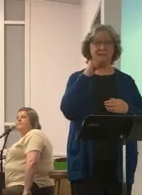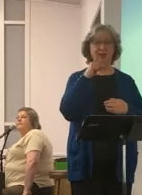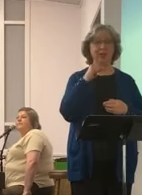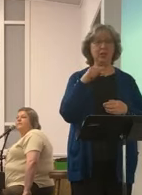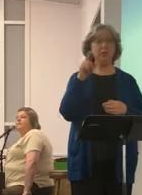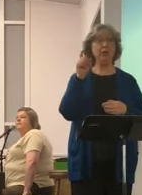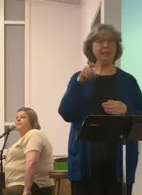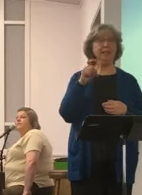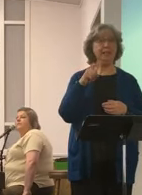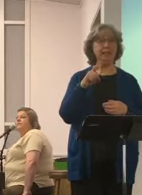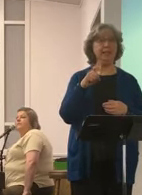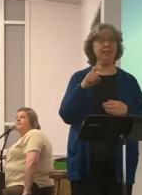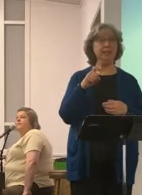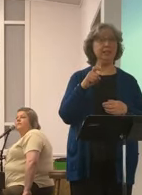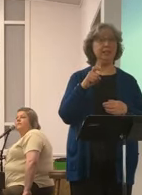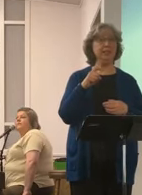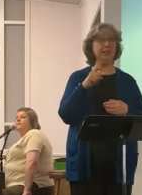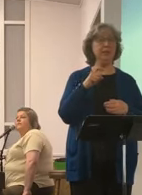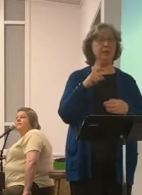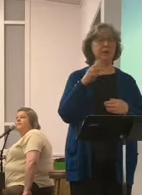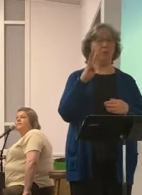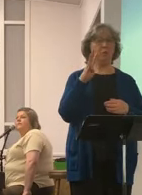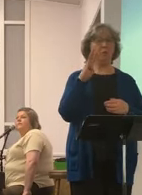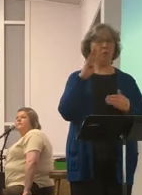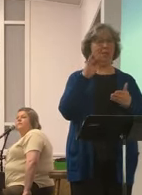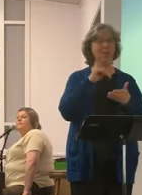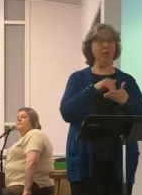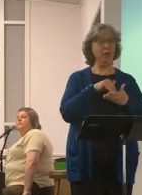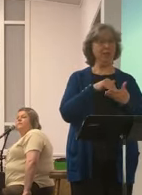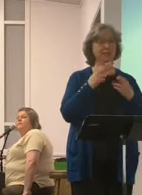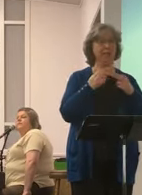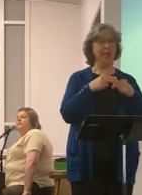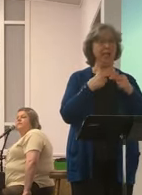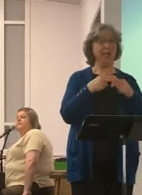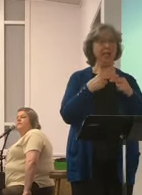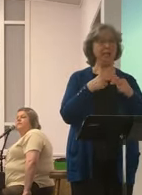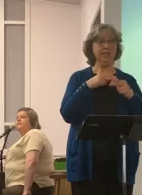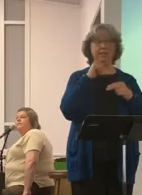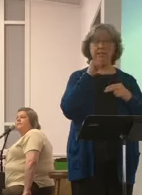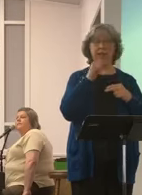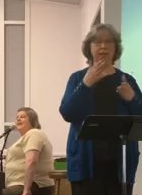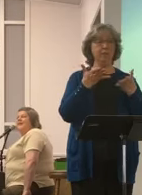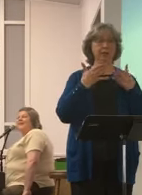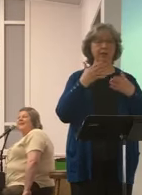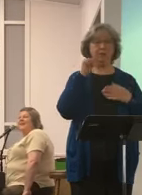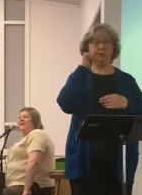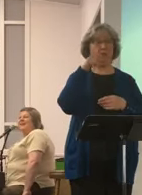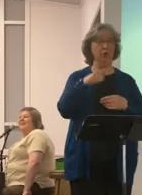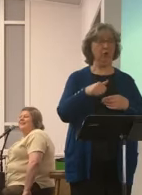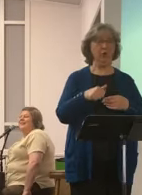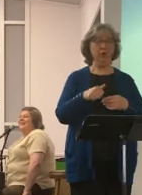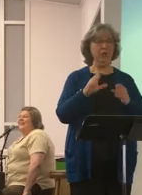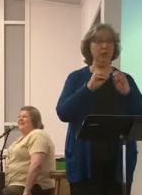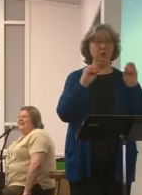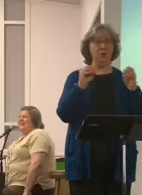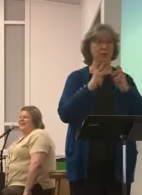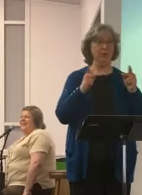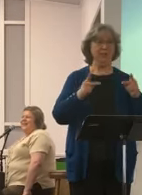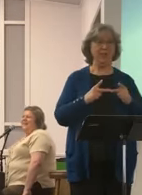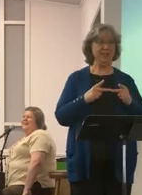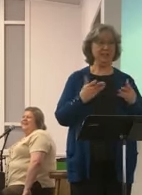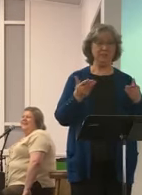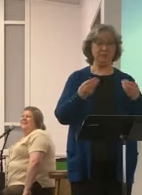to need 4,000-ish eggs. So don't bring them to me tomorrow. I will lose my mind. So I